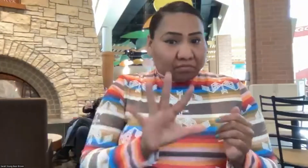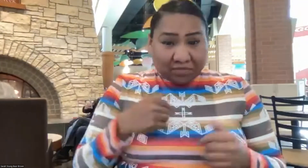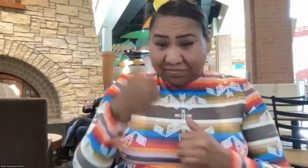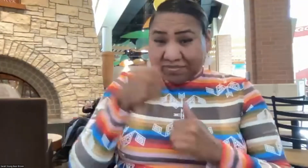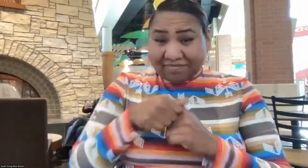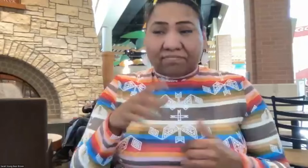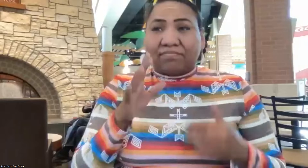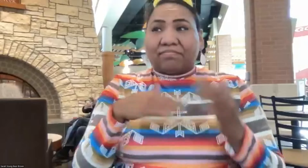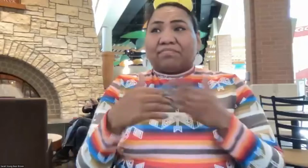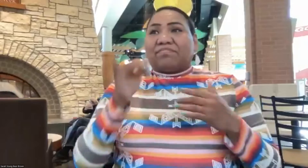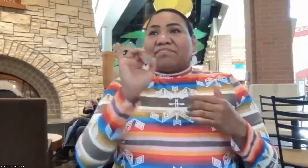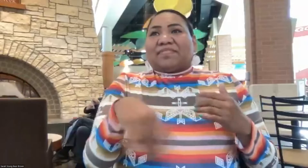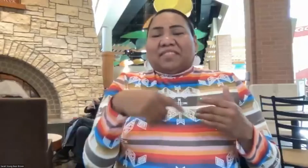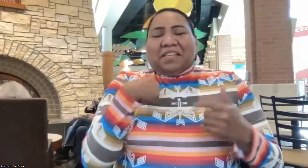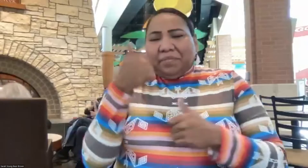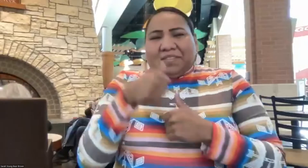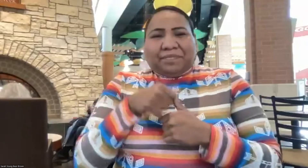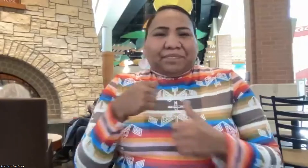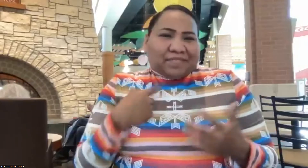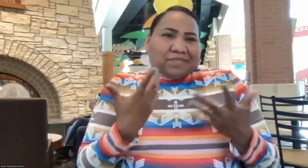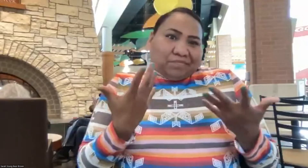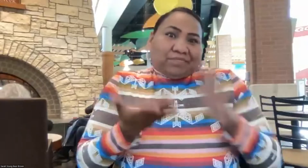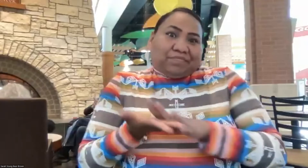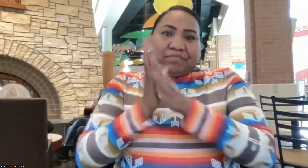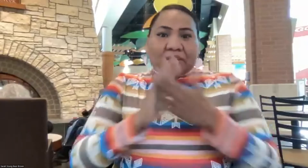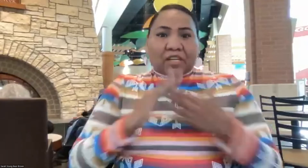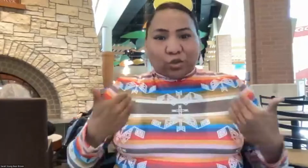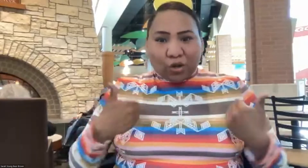I remember being roughly 12 years old, and